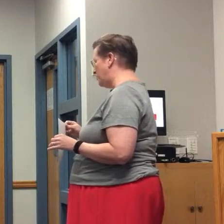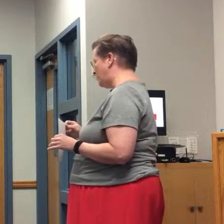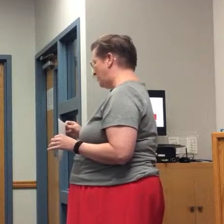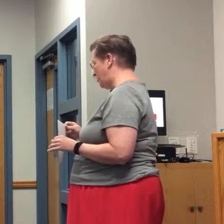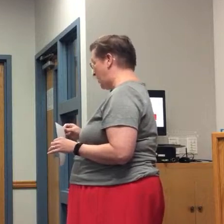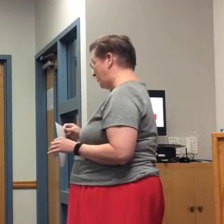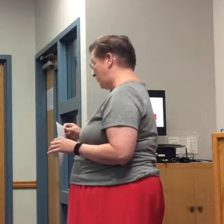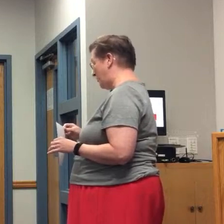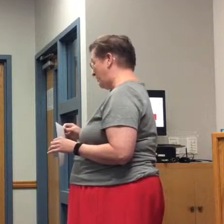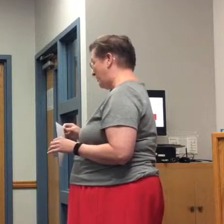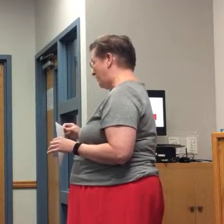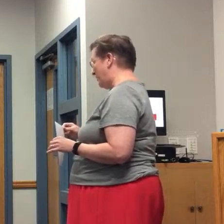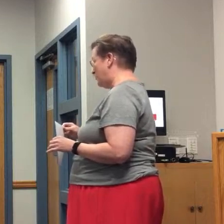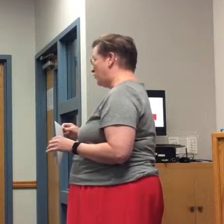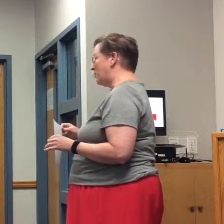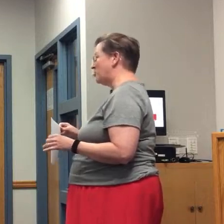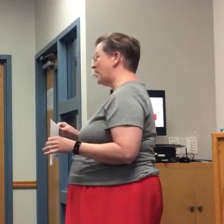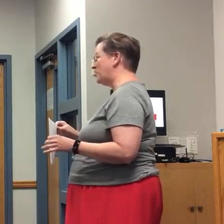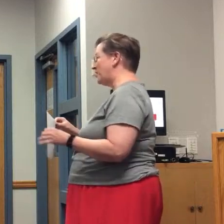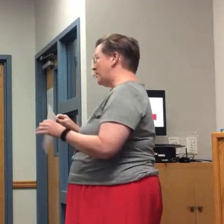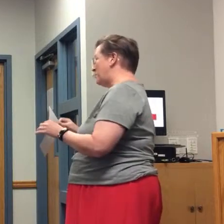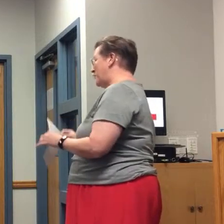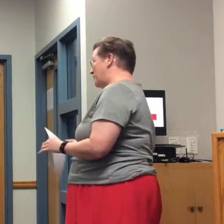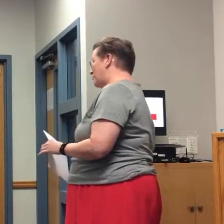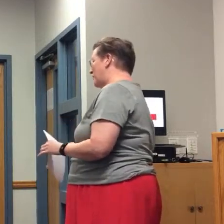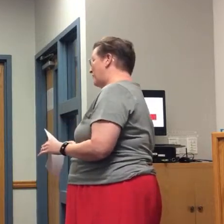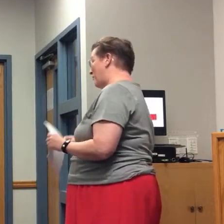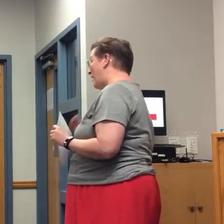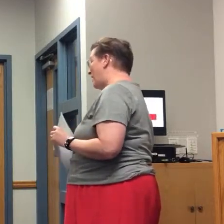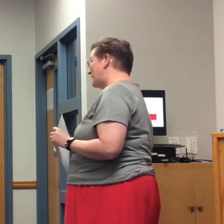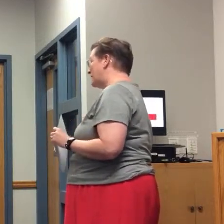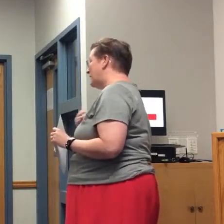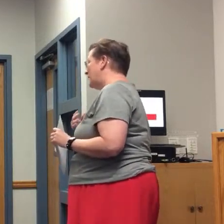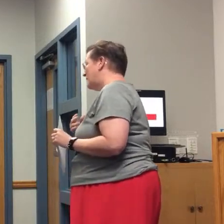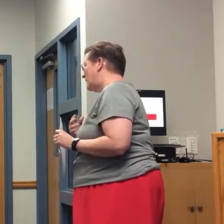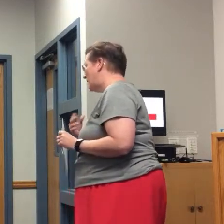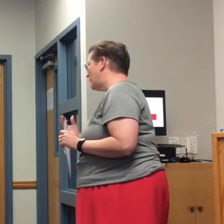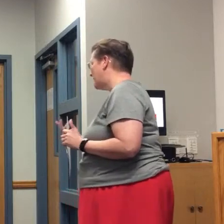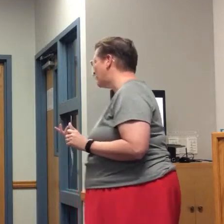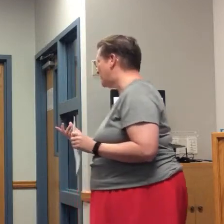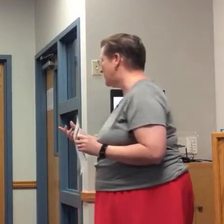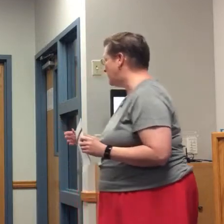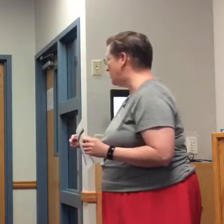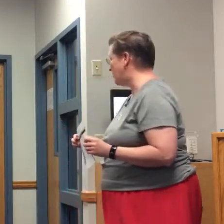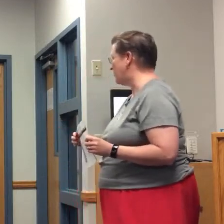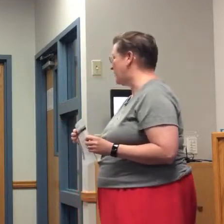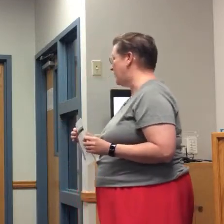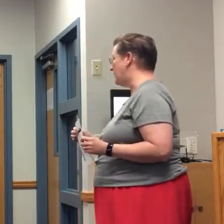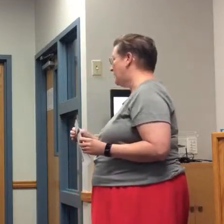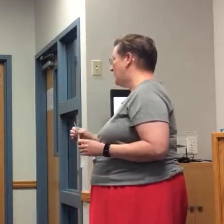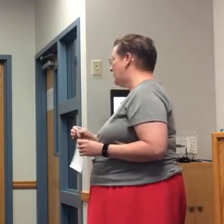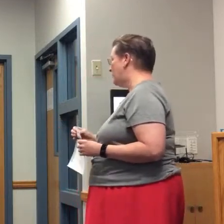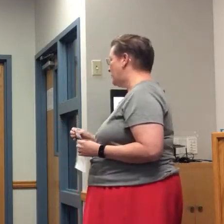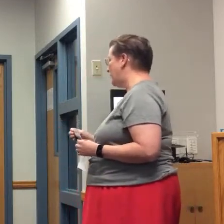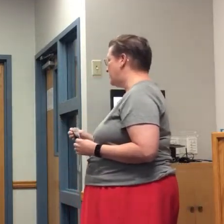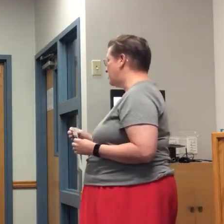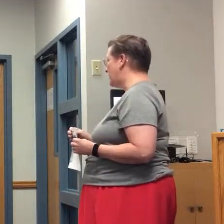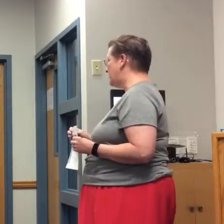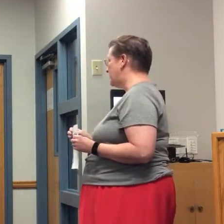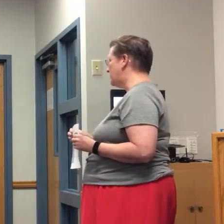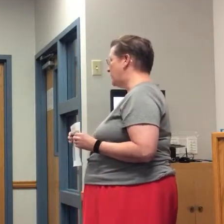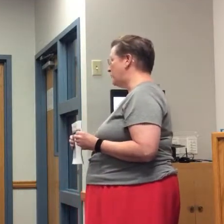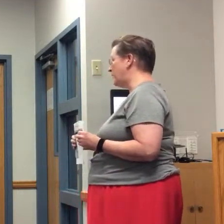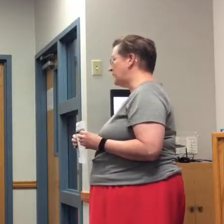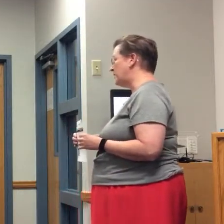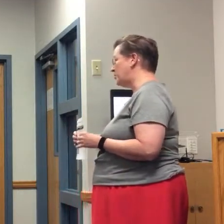in January. So they're changing it up midstream for us. Not every district is in year 3, but what they've